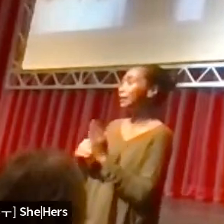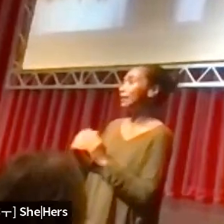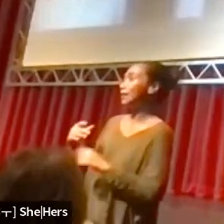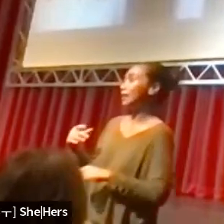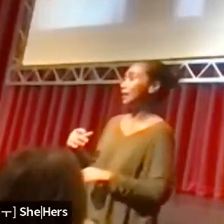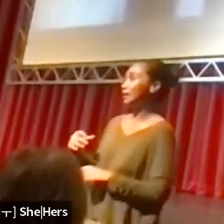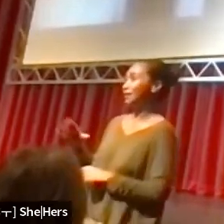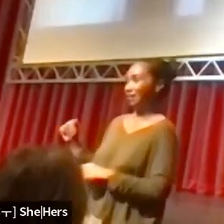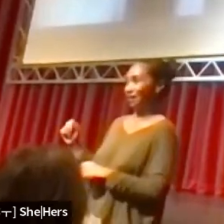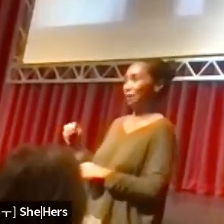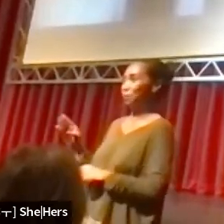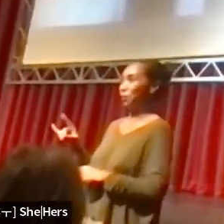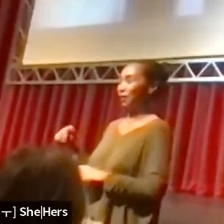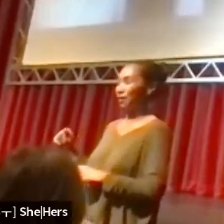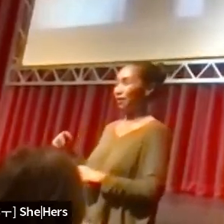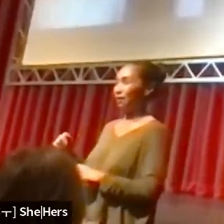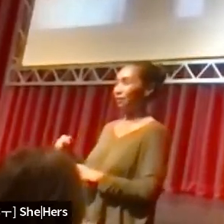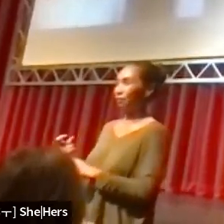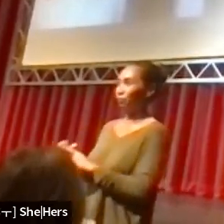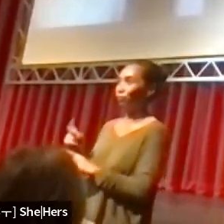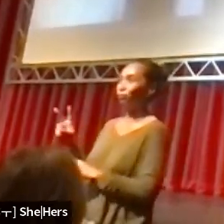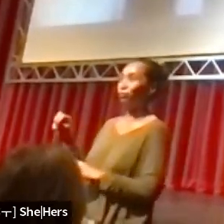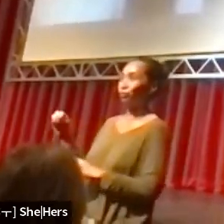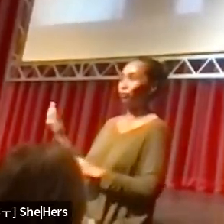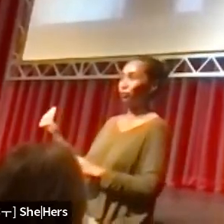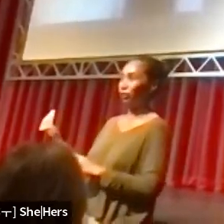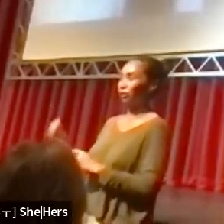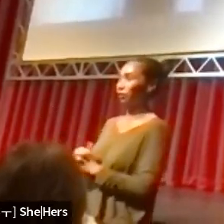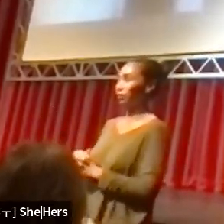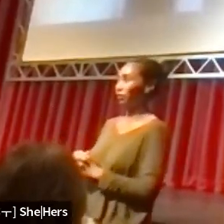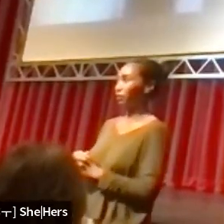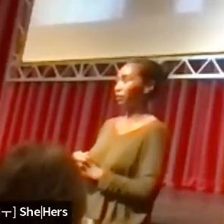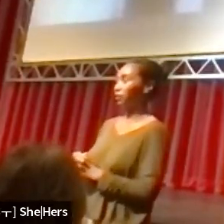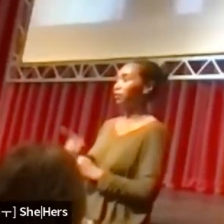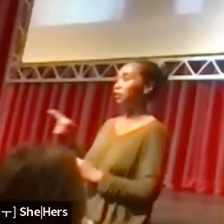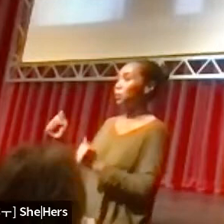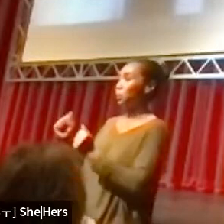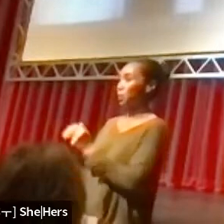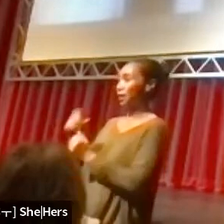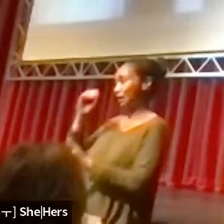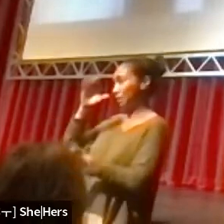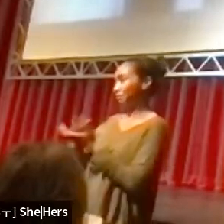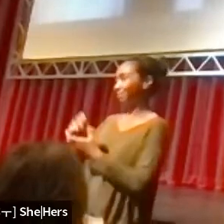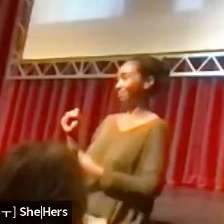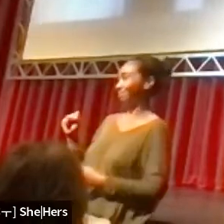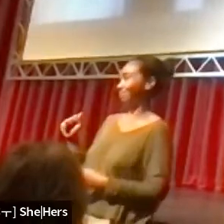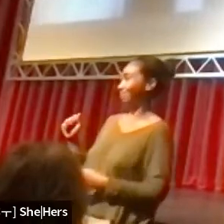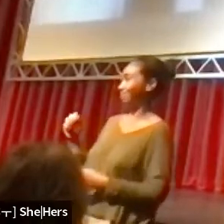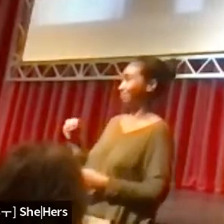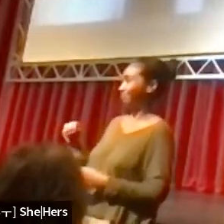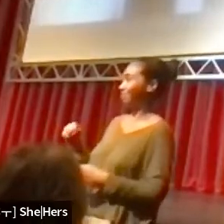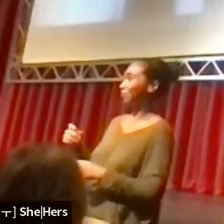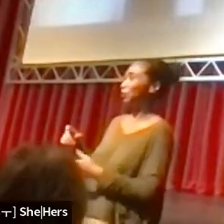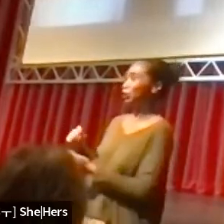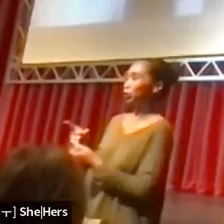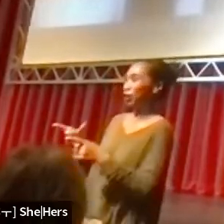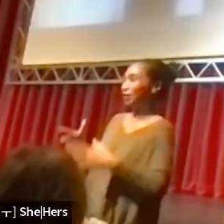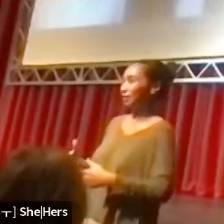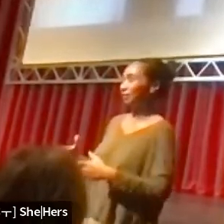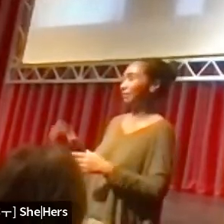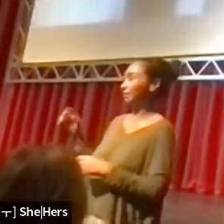work, Nyang Yen's Legacy, in 2014. She, along with her husband, Simon, and writer director Natana